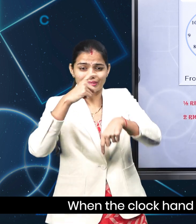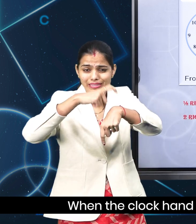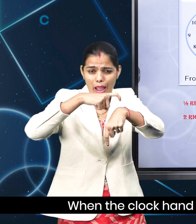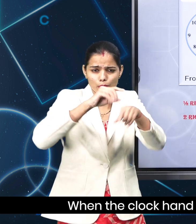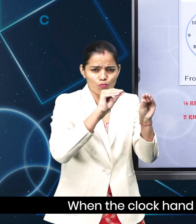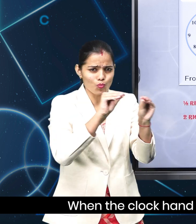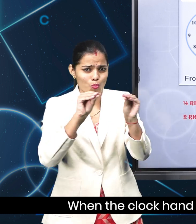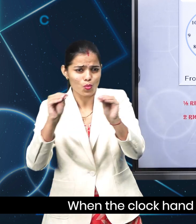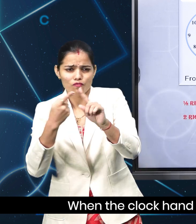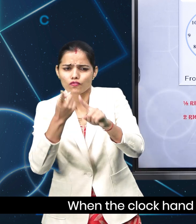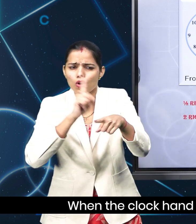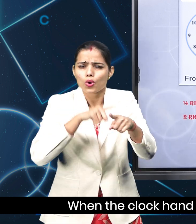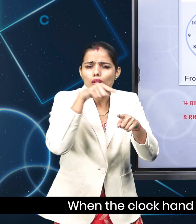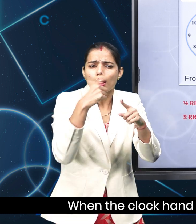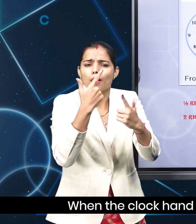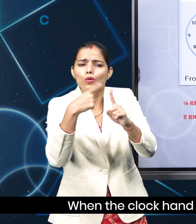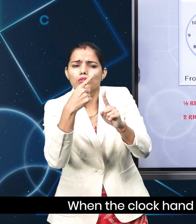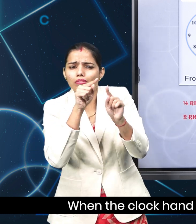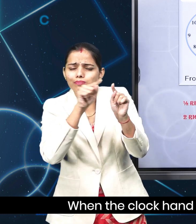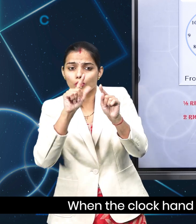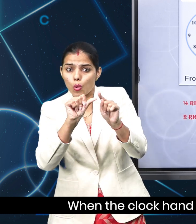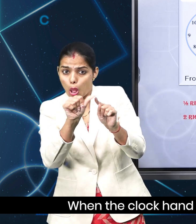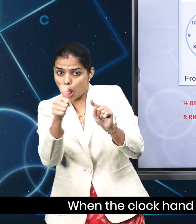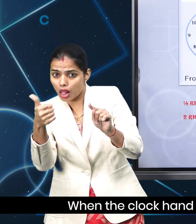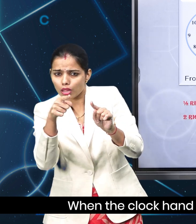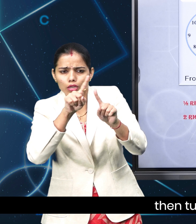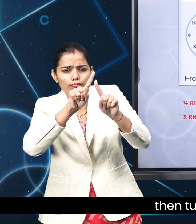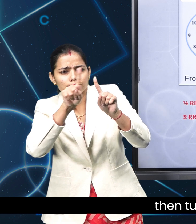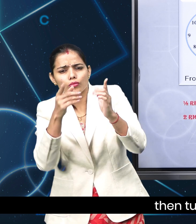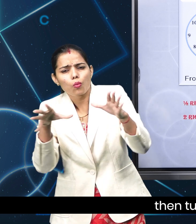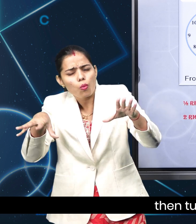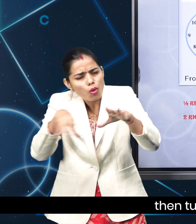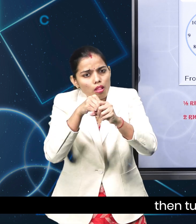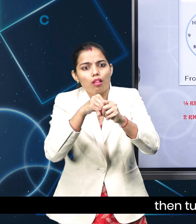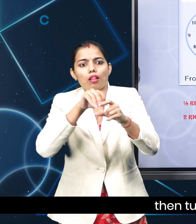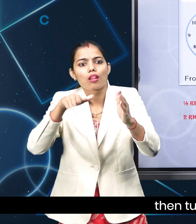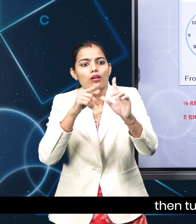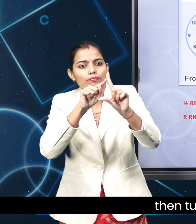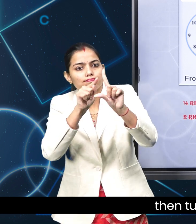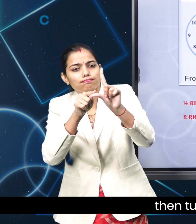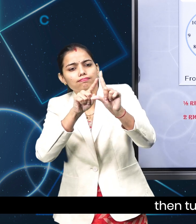When the clock hand moves from one position to another, then turns through an angle.